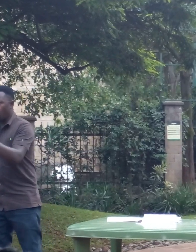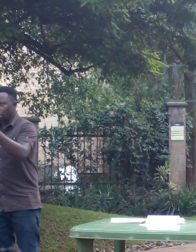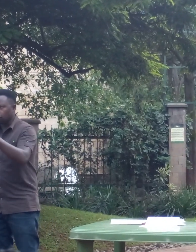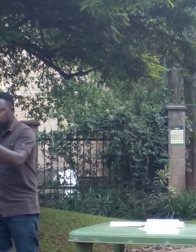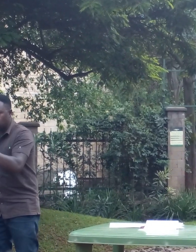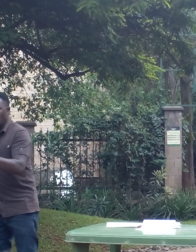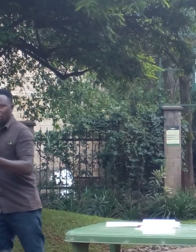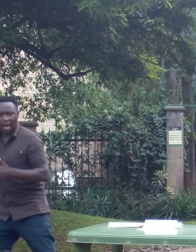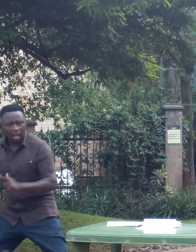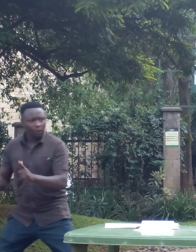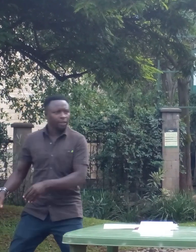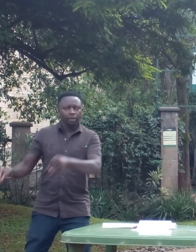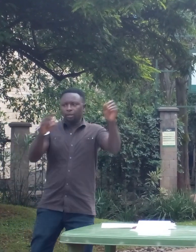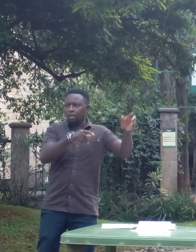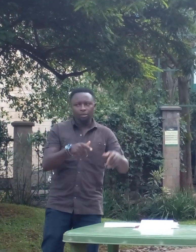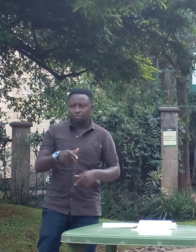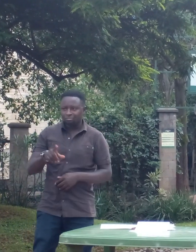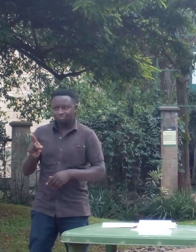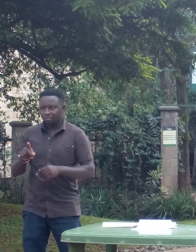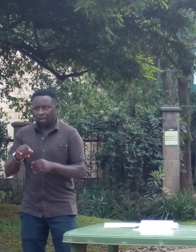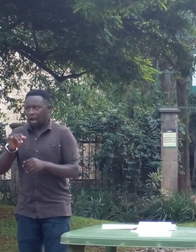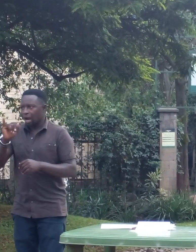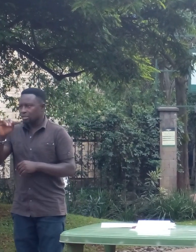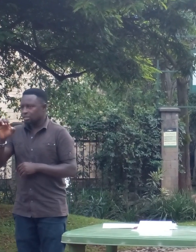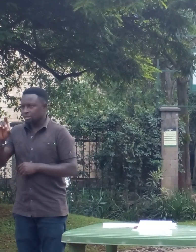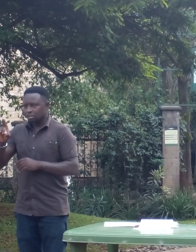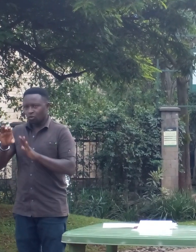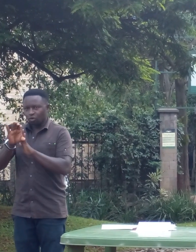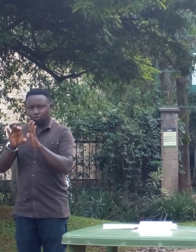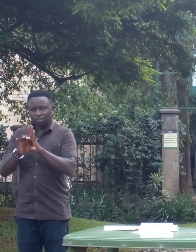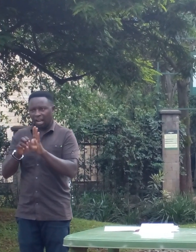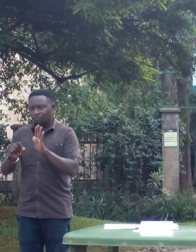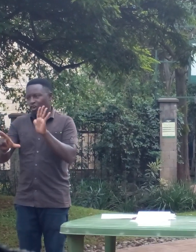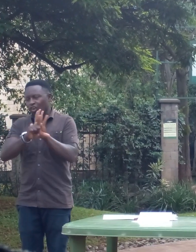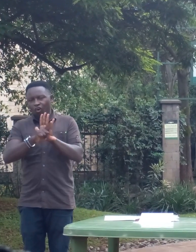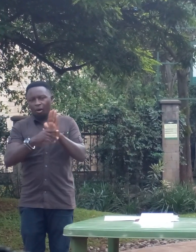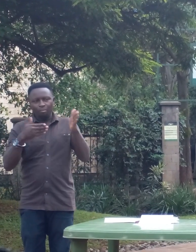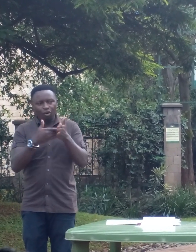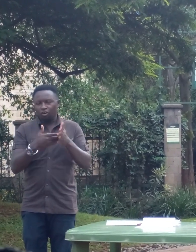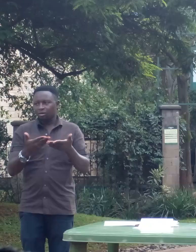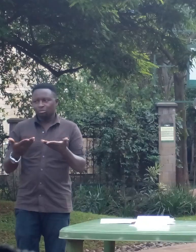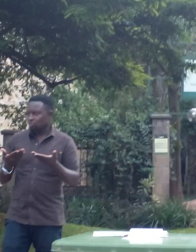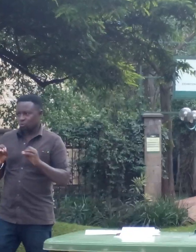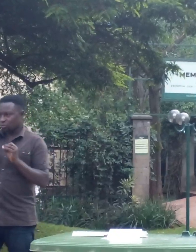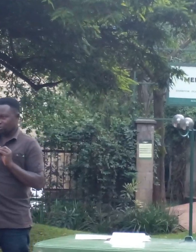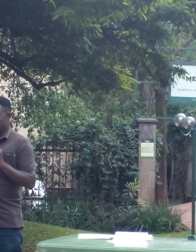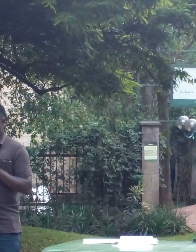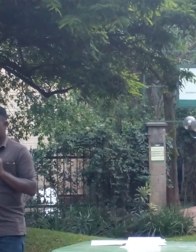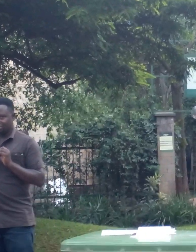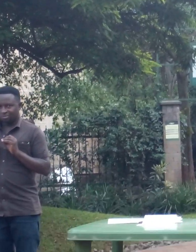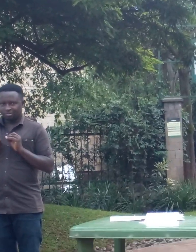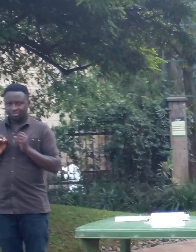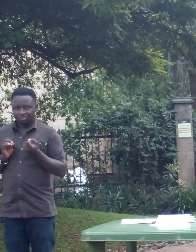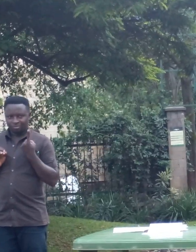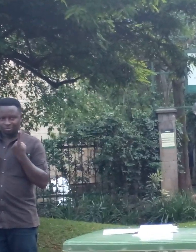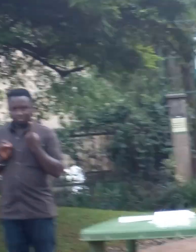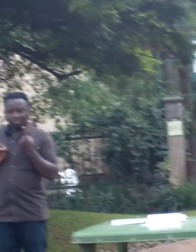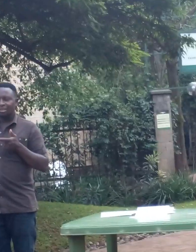This leadership is not like the other leadership that was there before that used to block people. We don't have any laws to block any